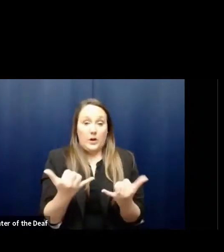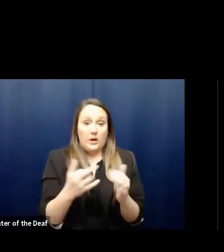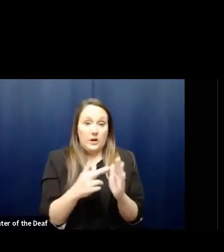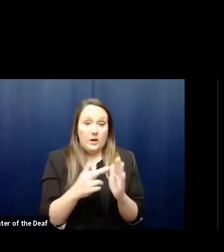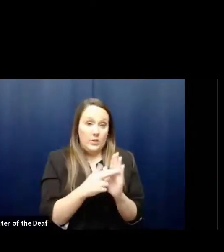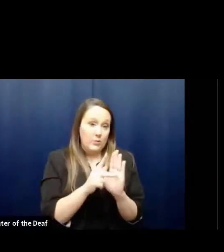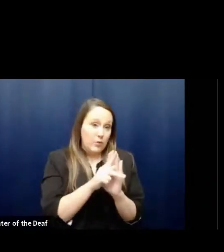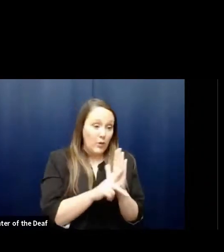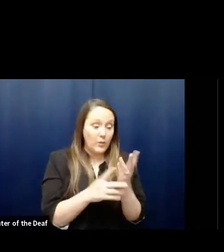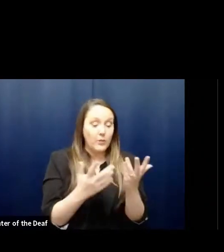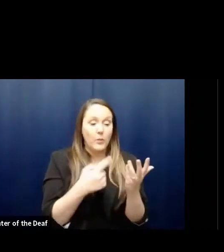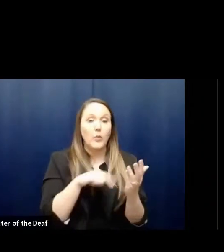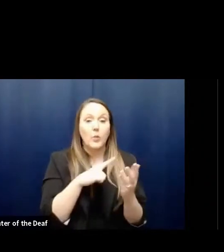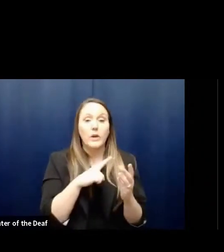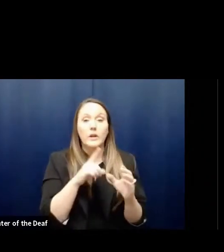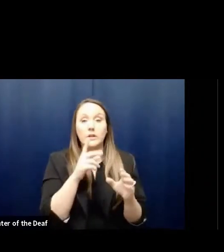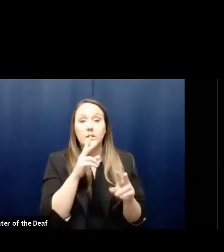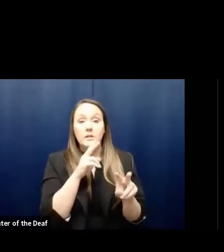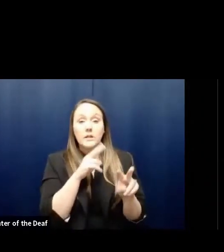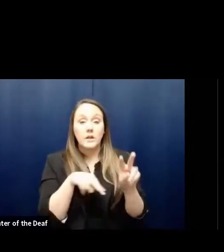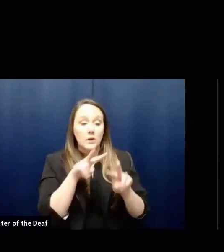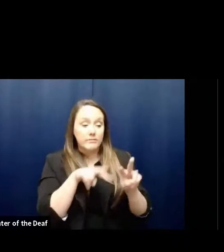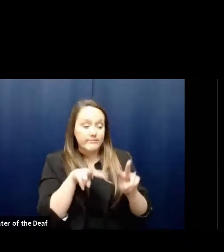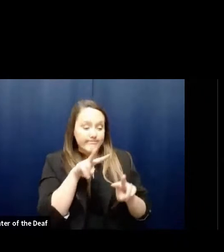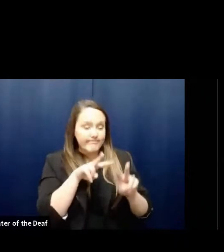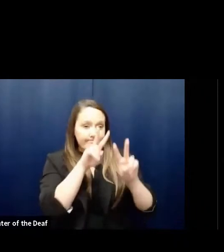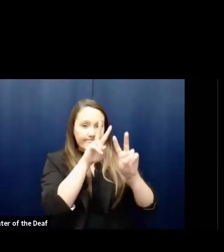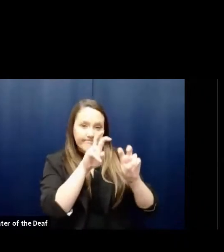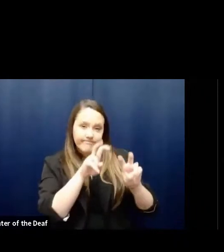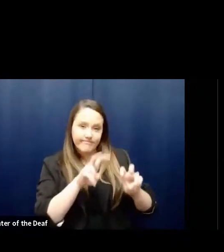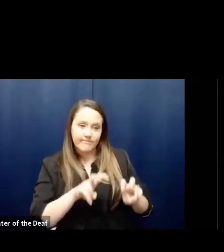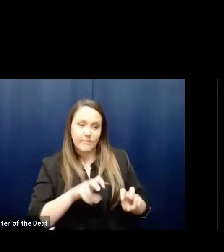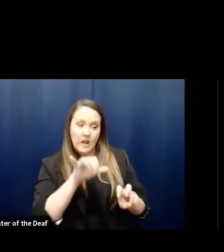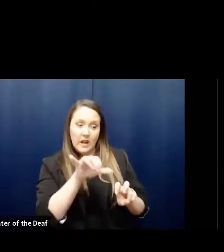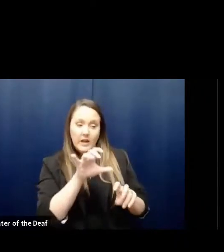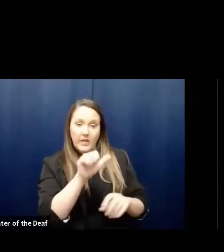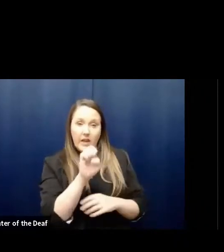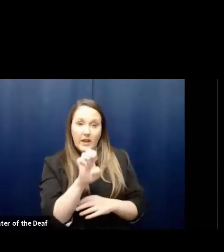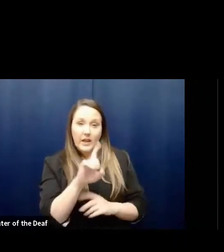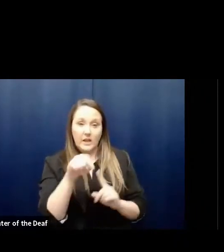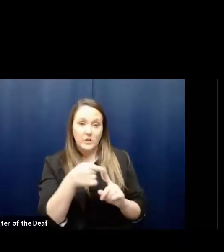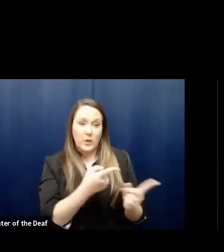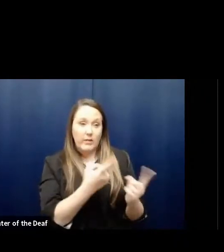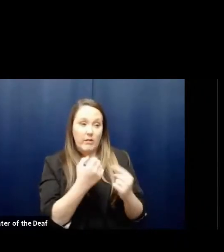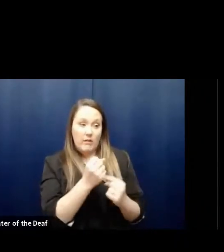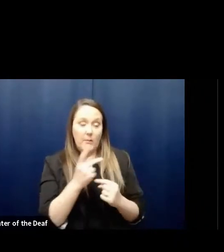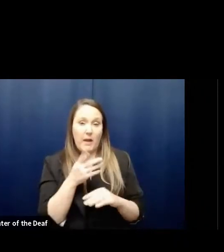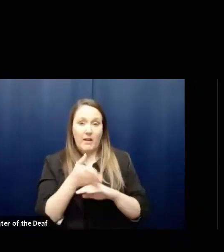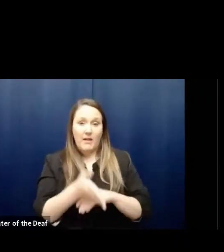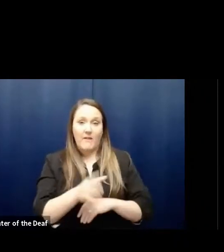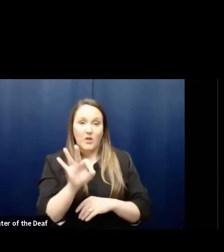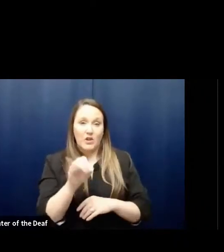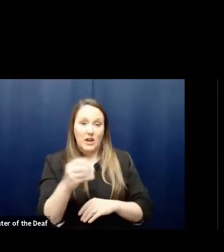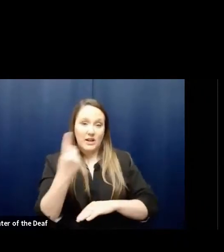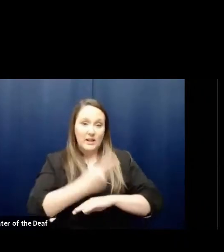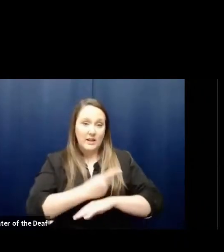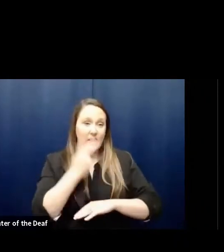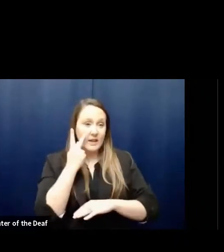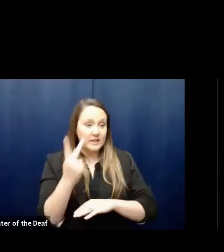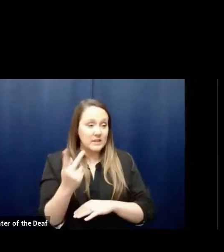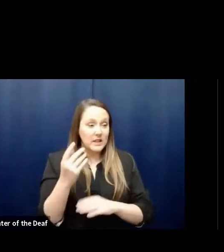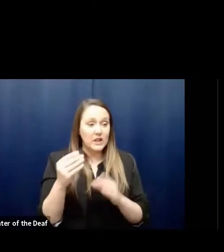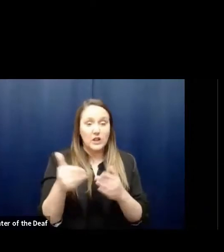as we take a really close dive and really look at the cases when they do come back at over 90 days and look to see if there's been any additional